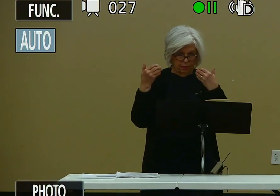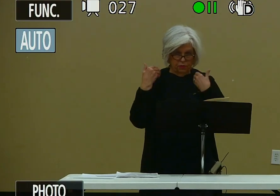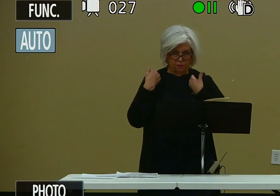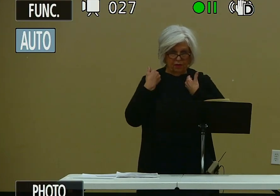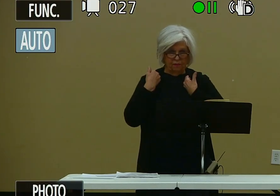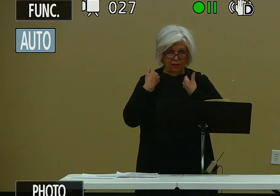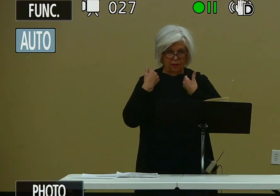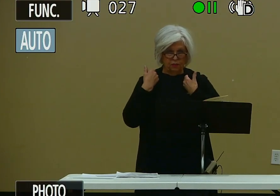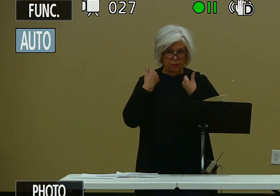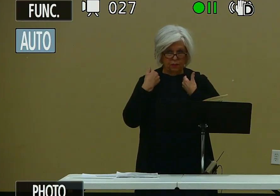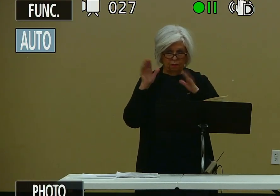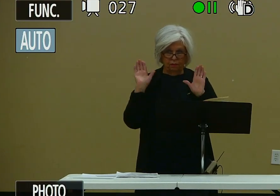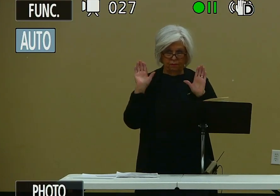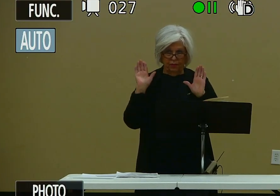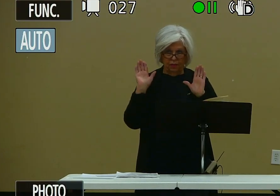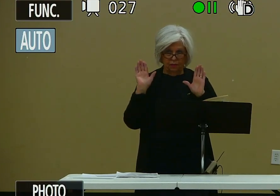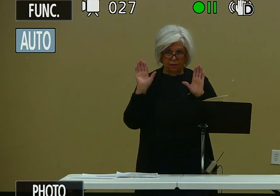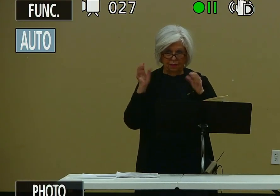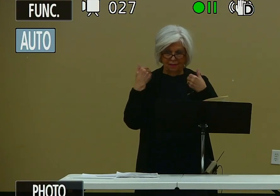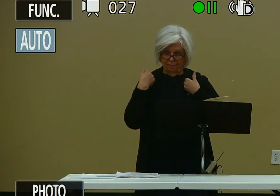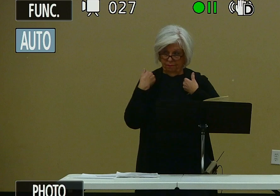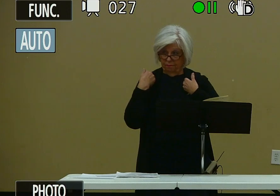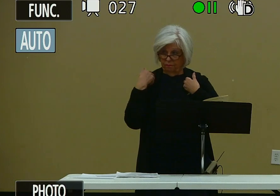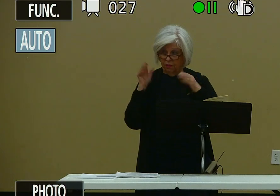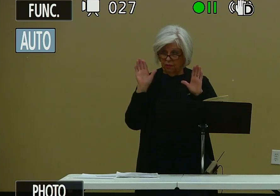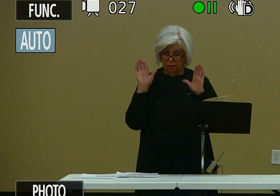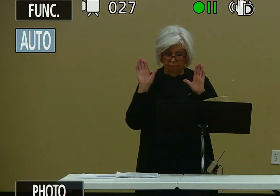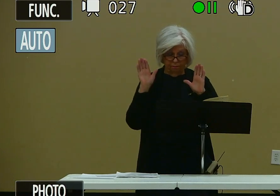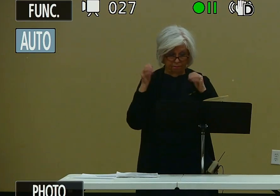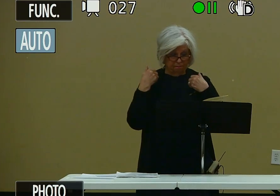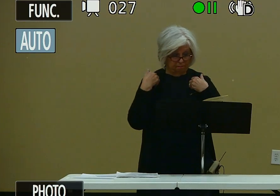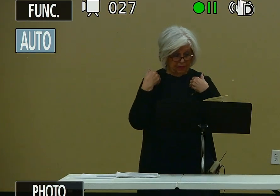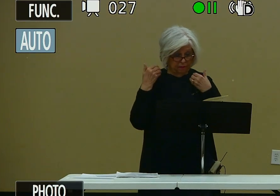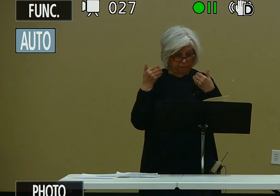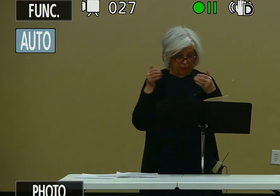your 5 hands and you go finished, finished, finished.